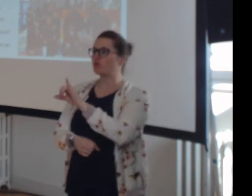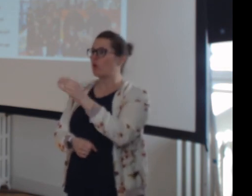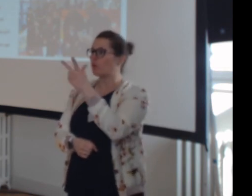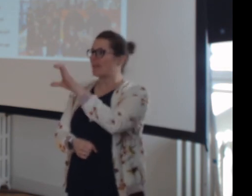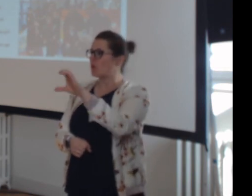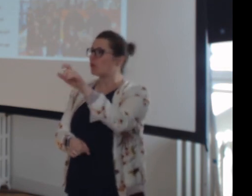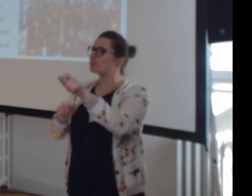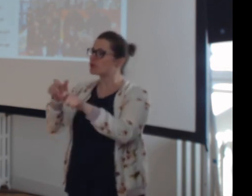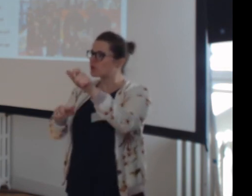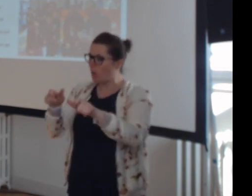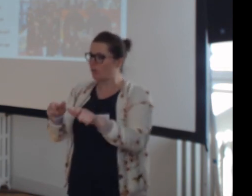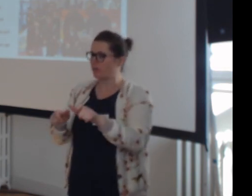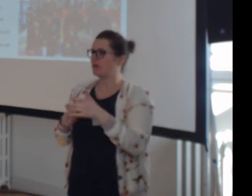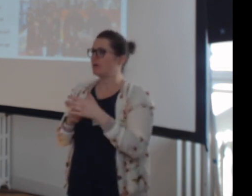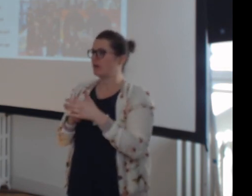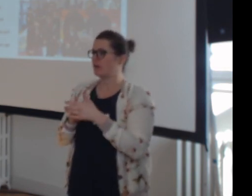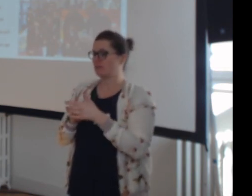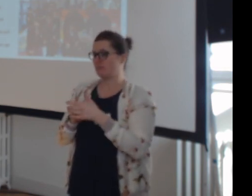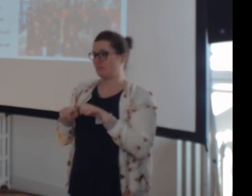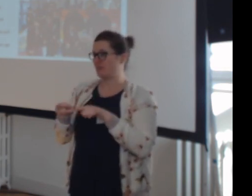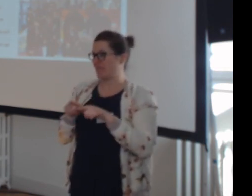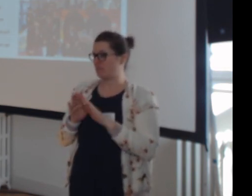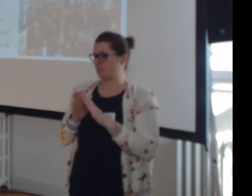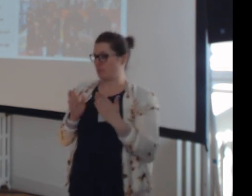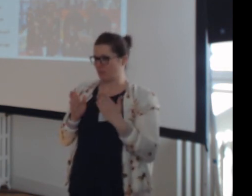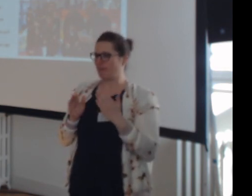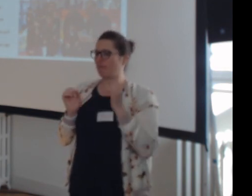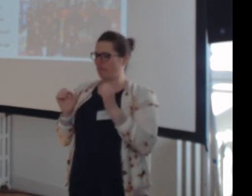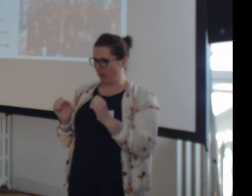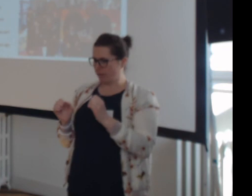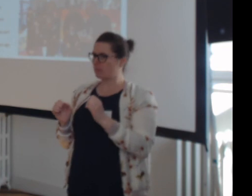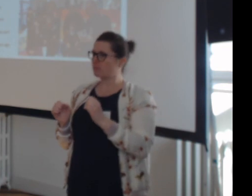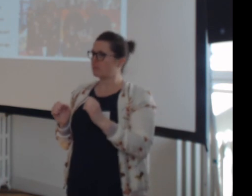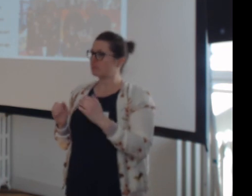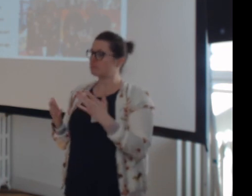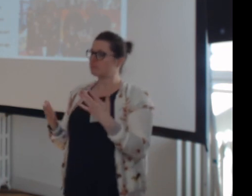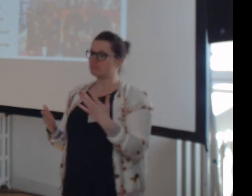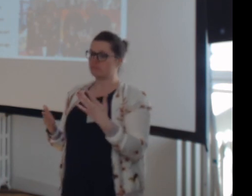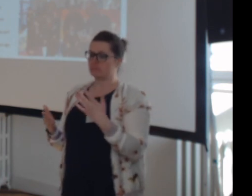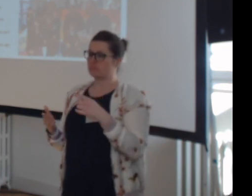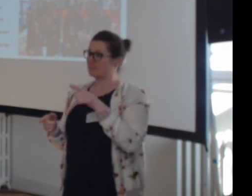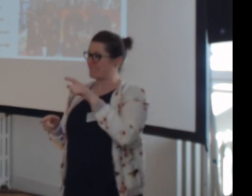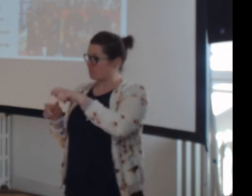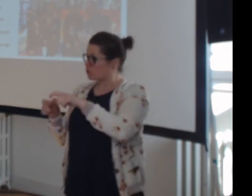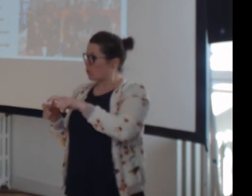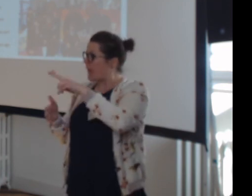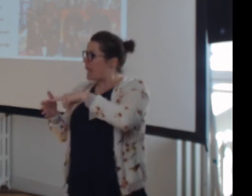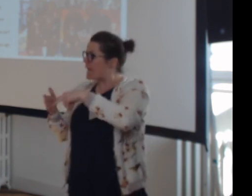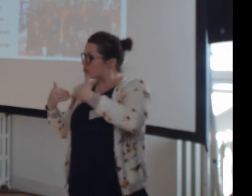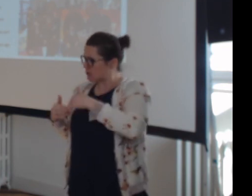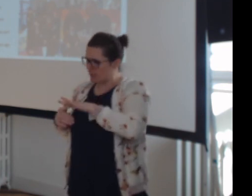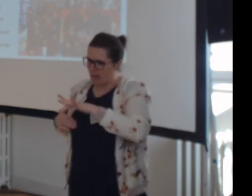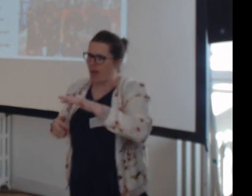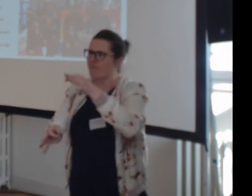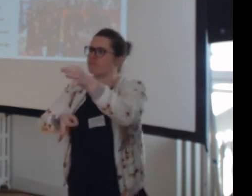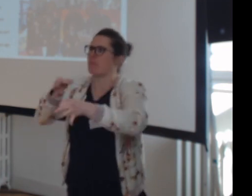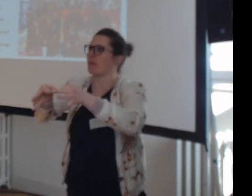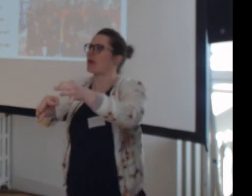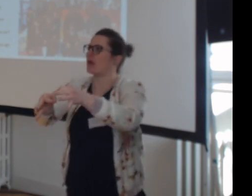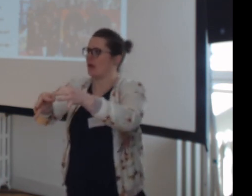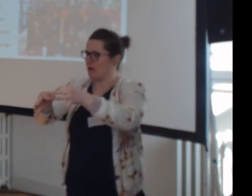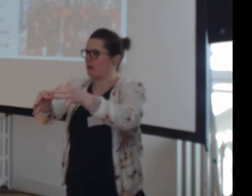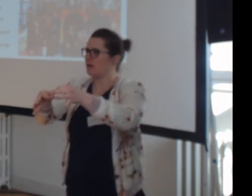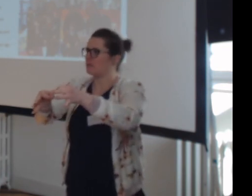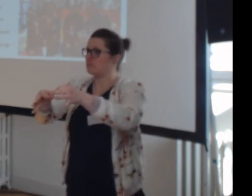300 people so the libraries can send to families, and these readers go for